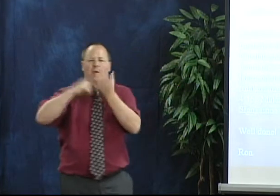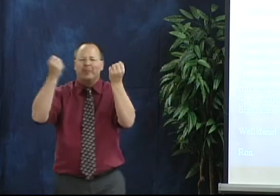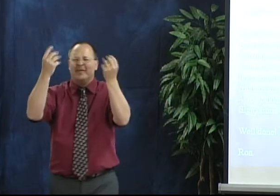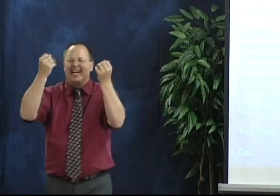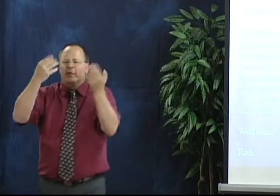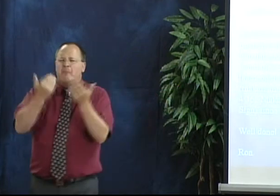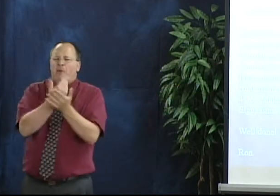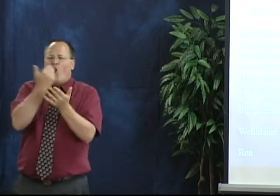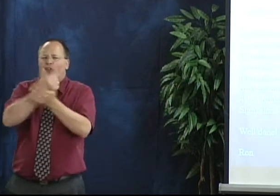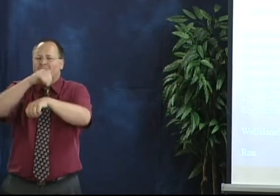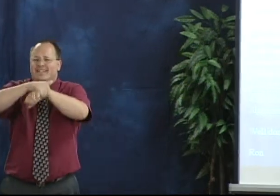adjective.